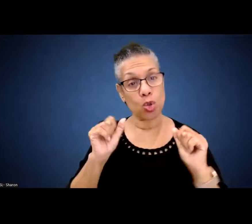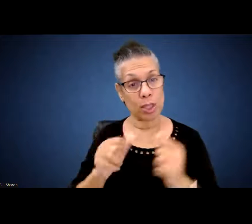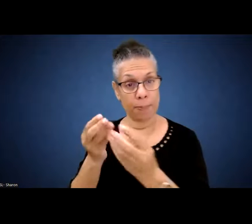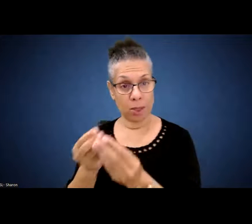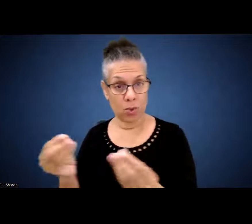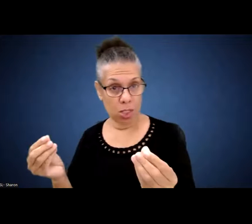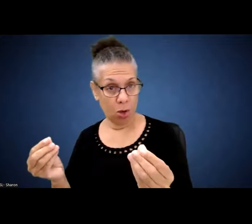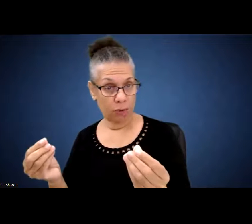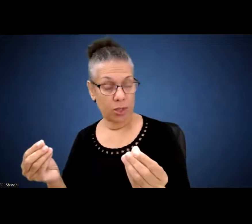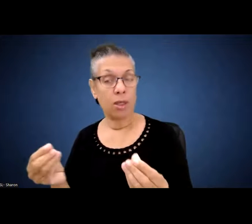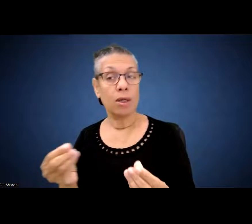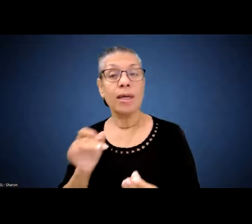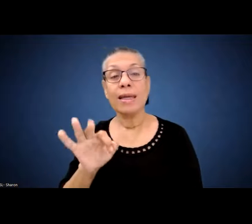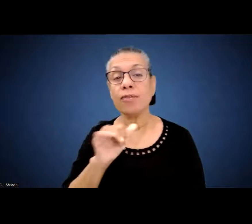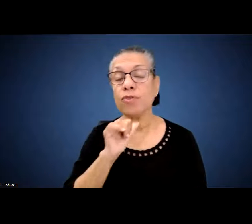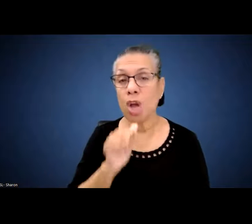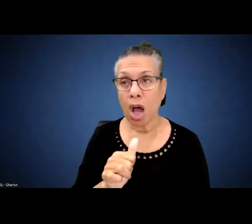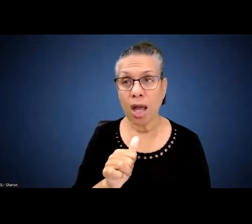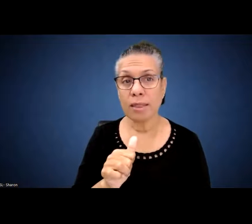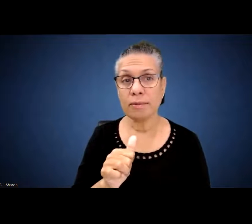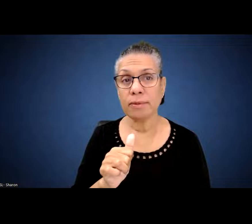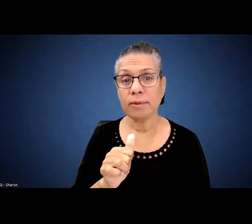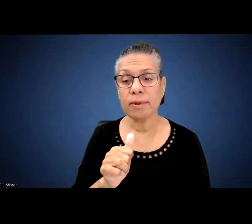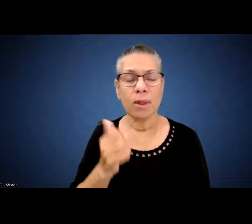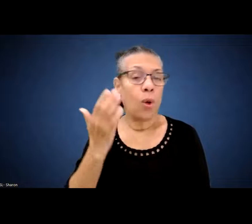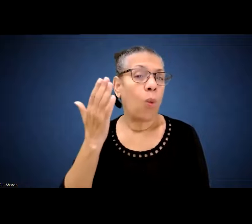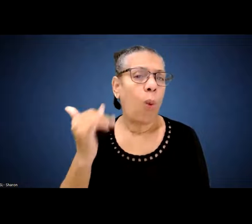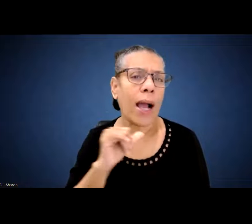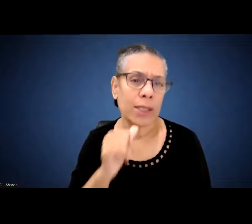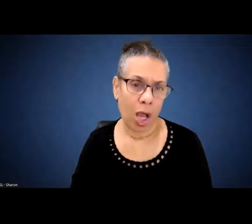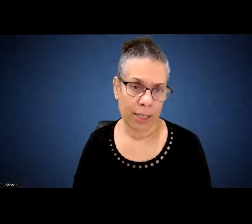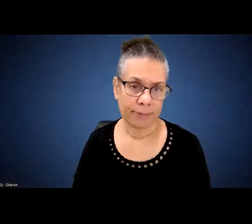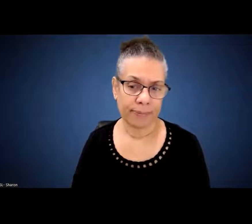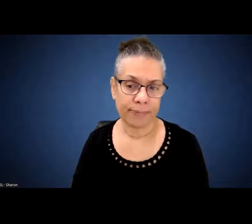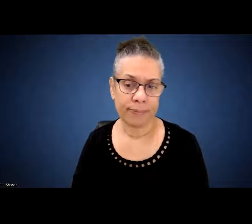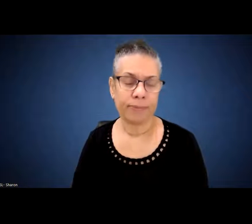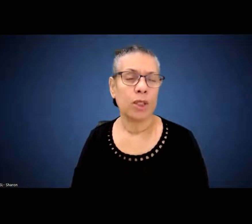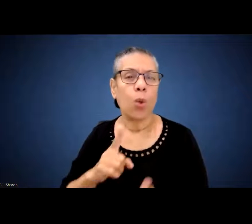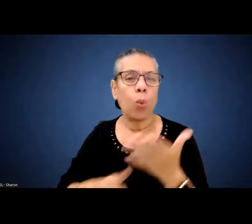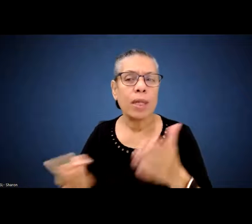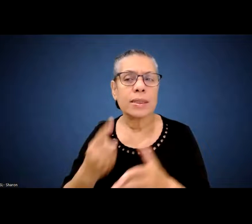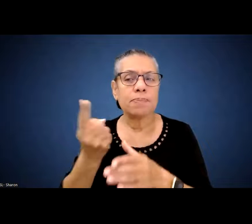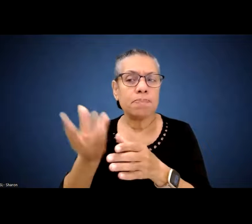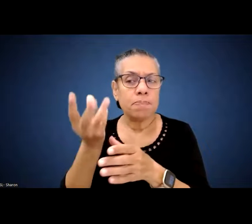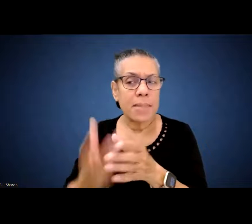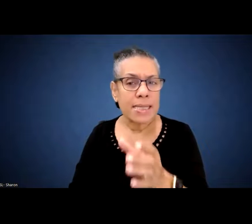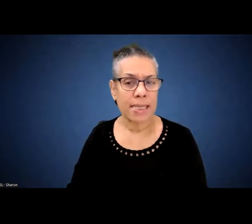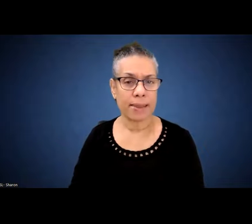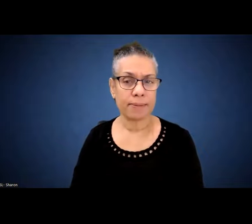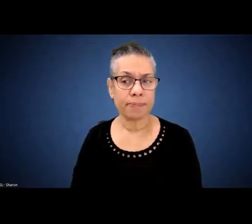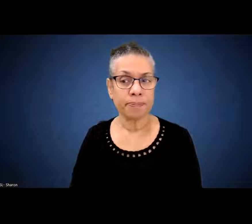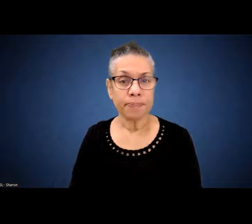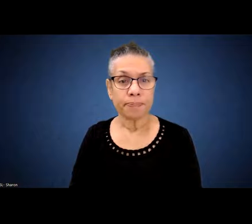and maybe not. And if not, why not? What's being missed by that?